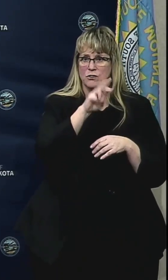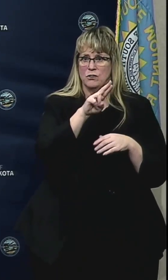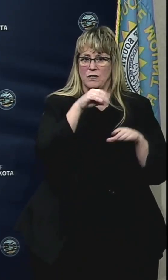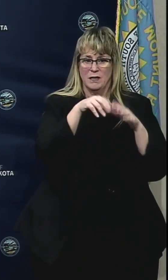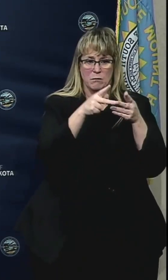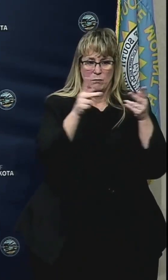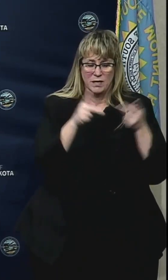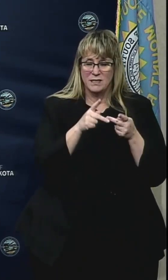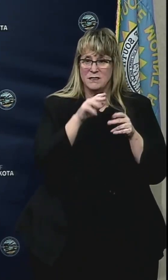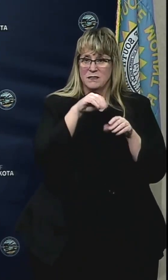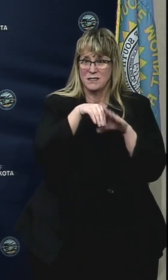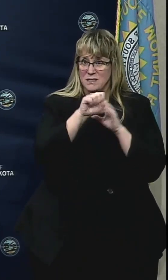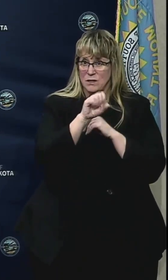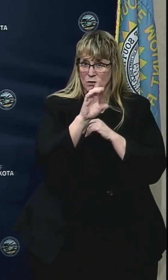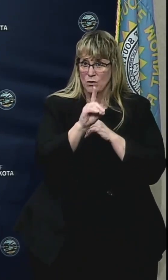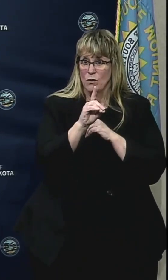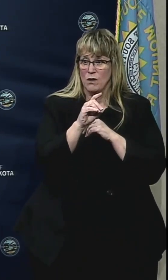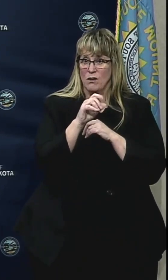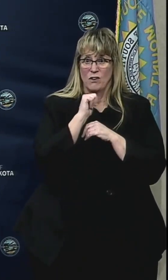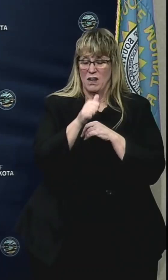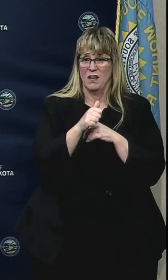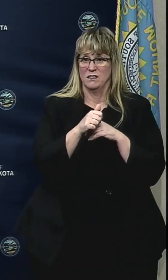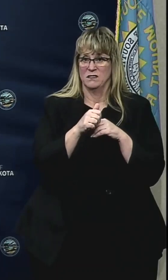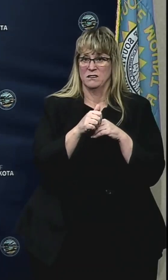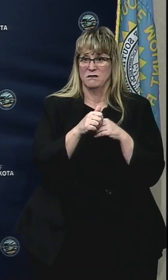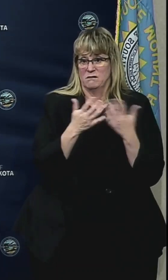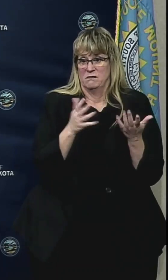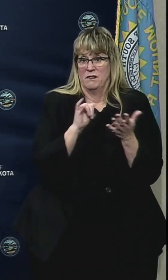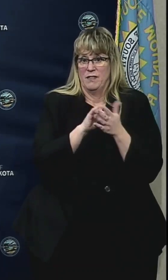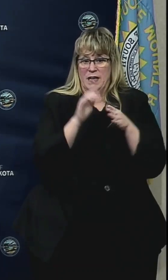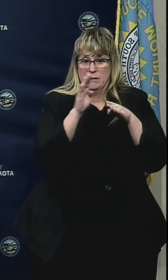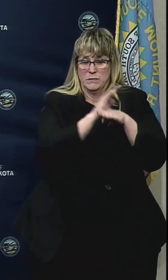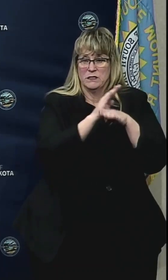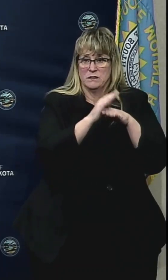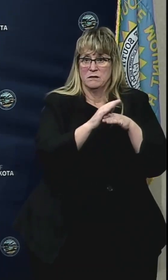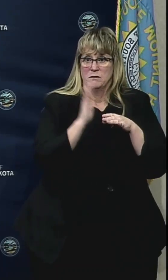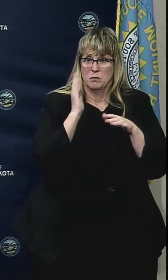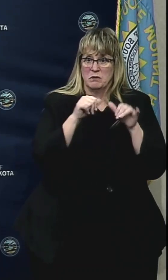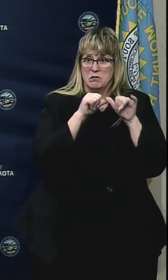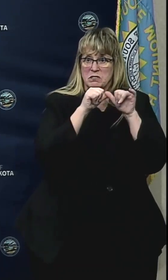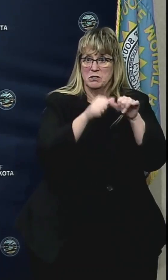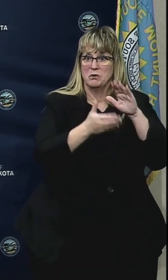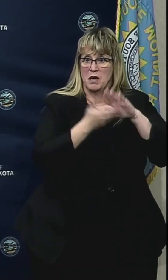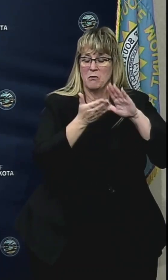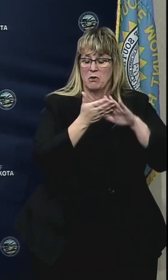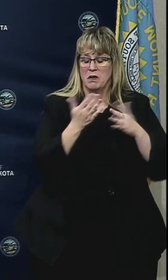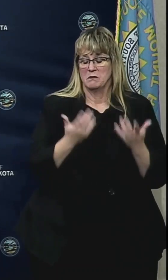in the state of South Dakota or not. That facility would have continued to operate.